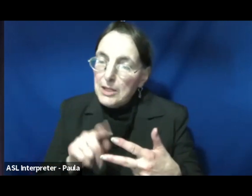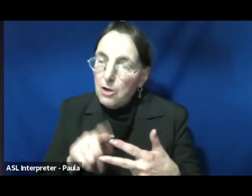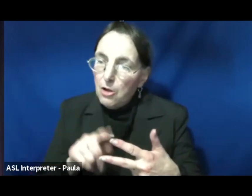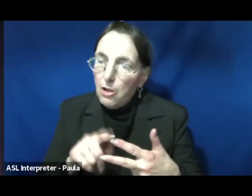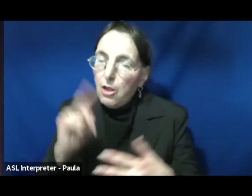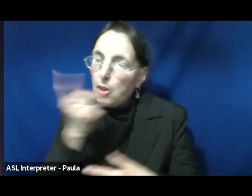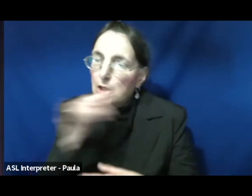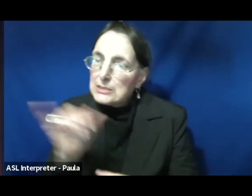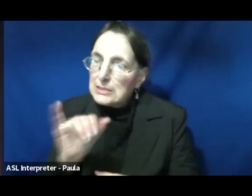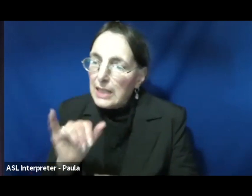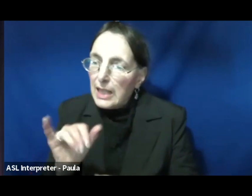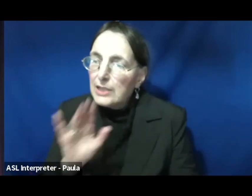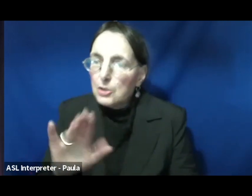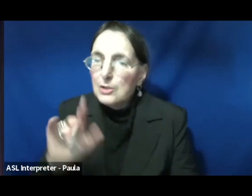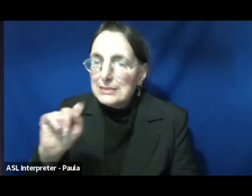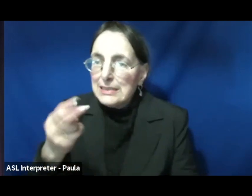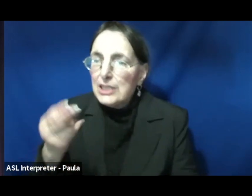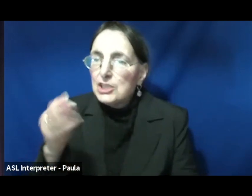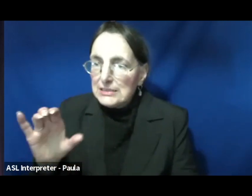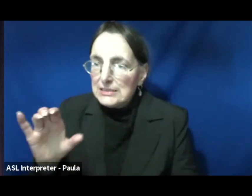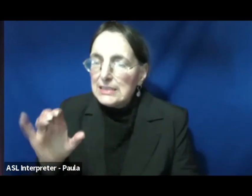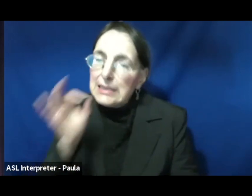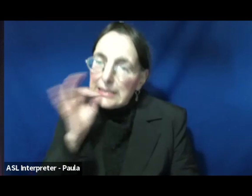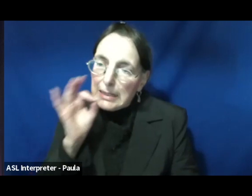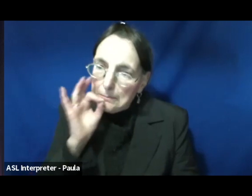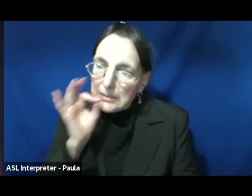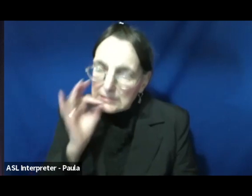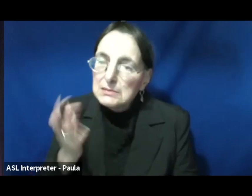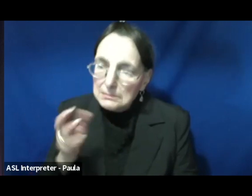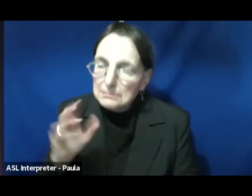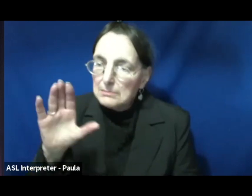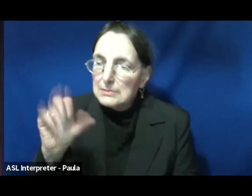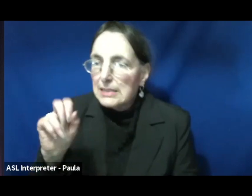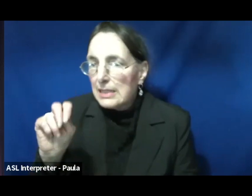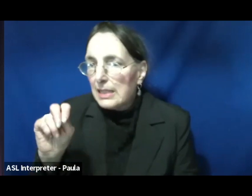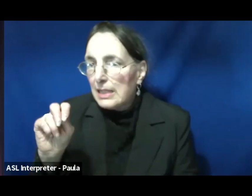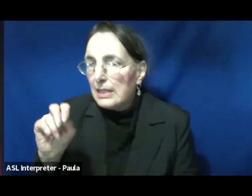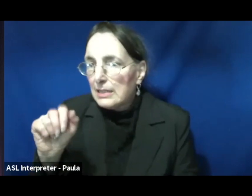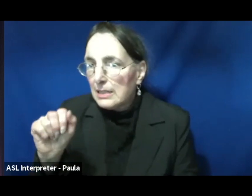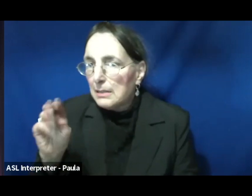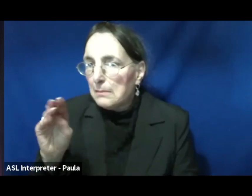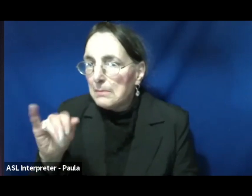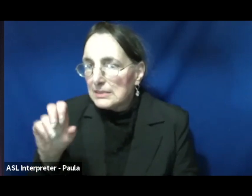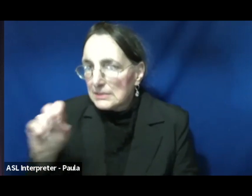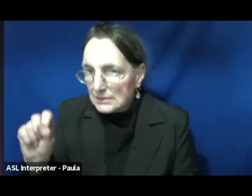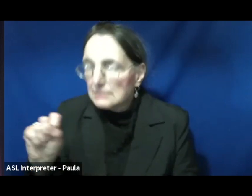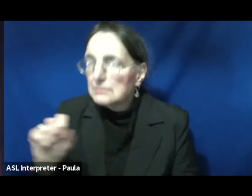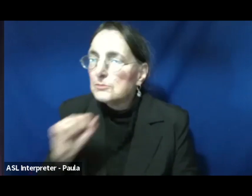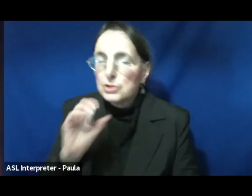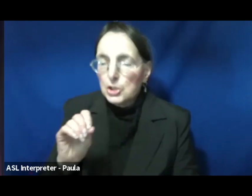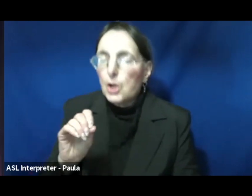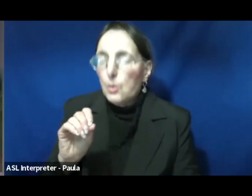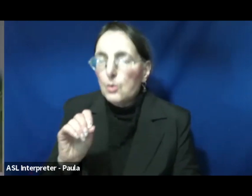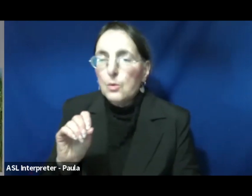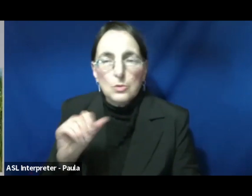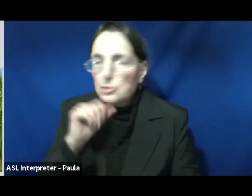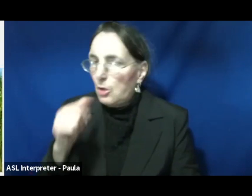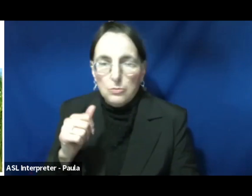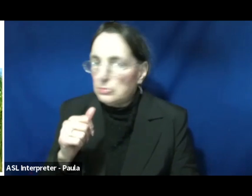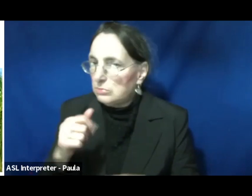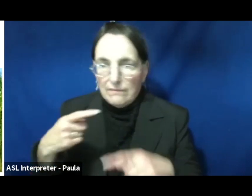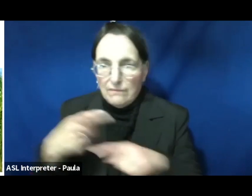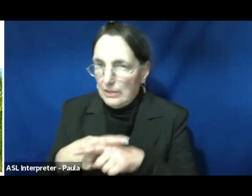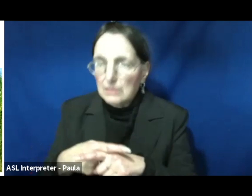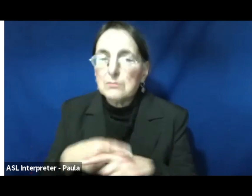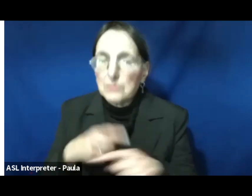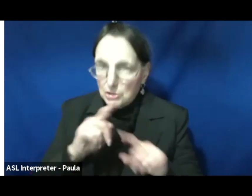your THC cannabis in terms of the physical appearance. Okay, so I don't want people to conflate those 2 things.